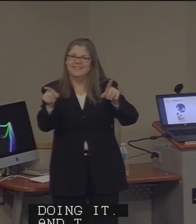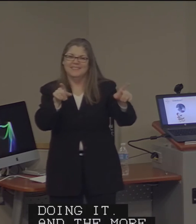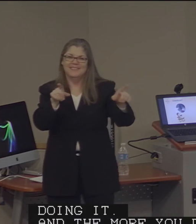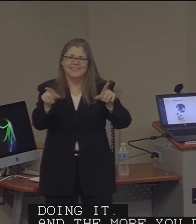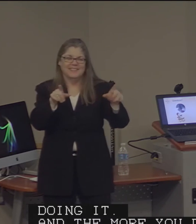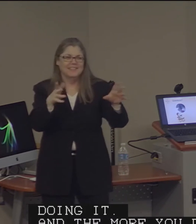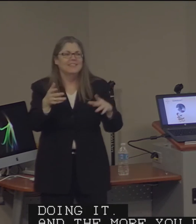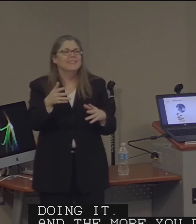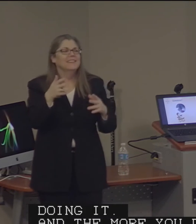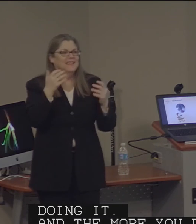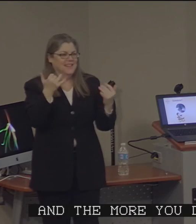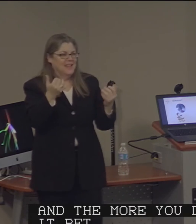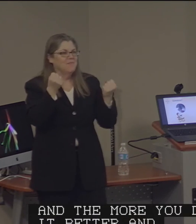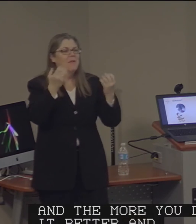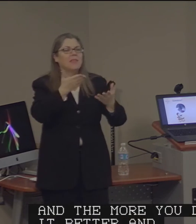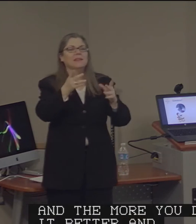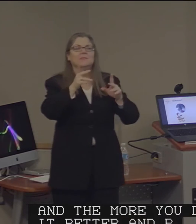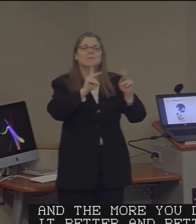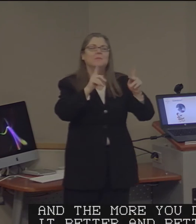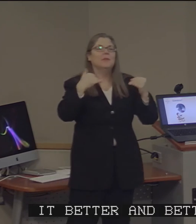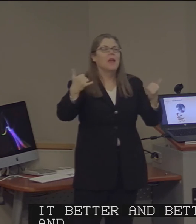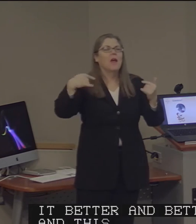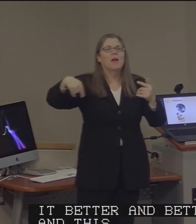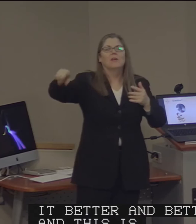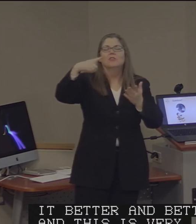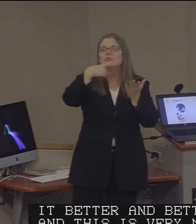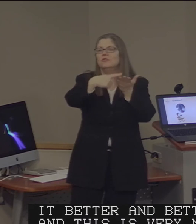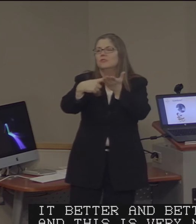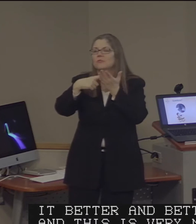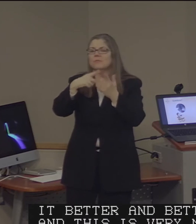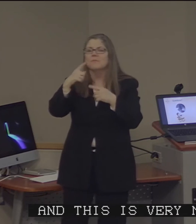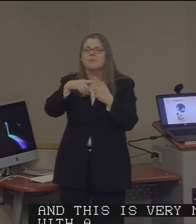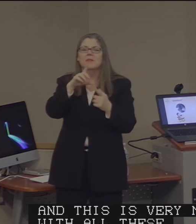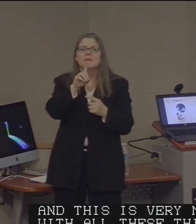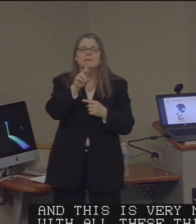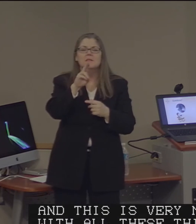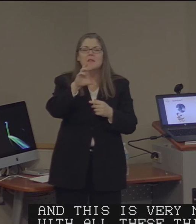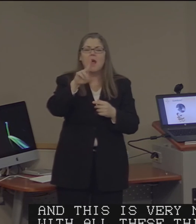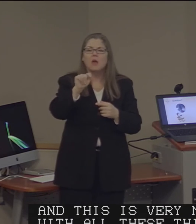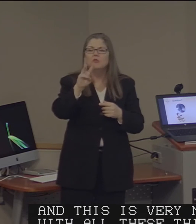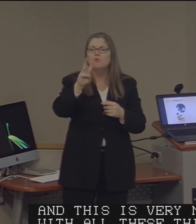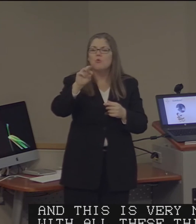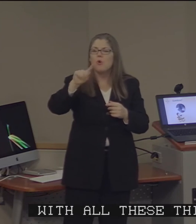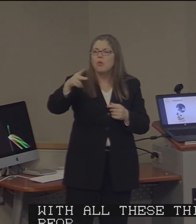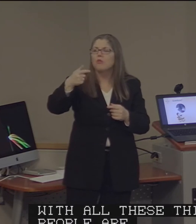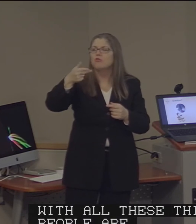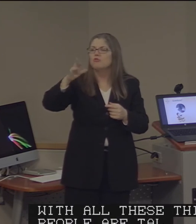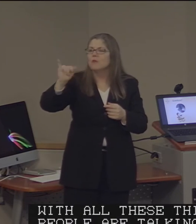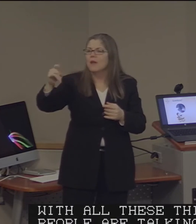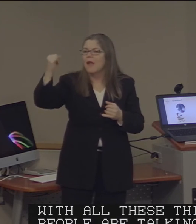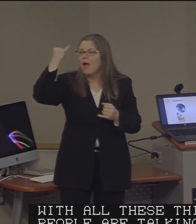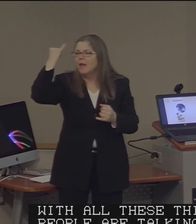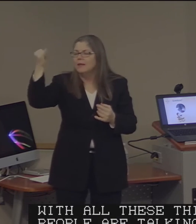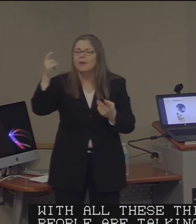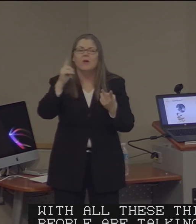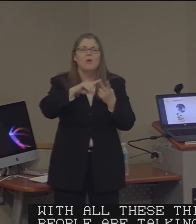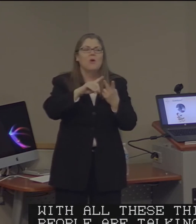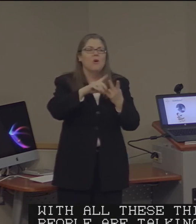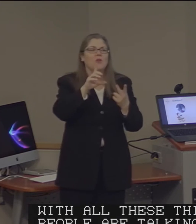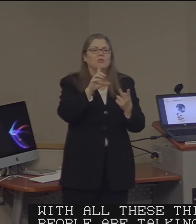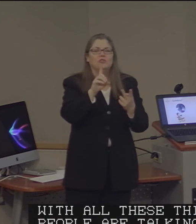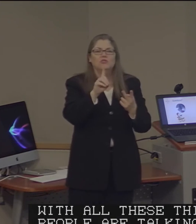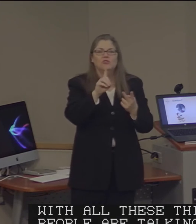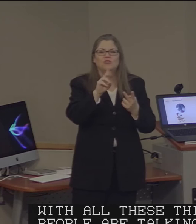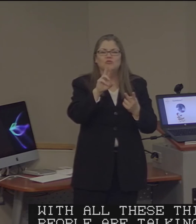these things people are talking about now, you know, the Duckworth grit idea, the Dweck, you know,